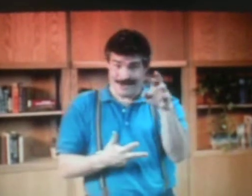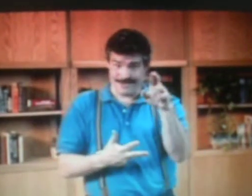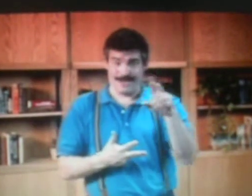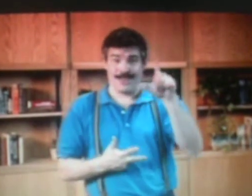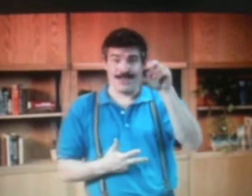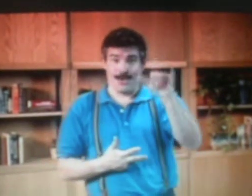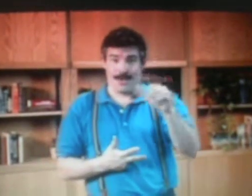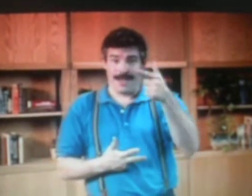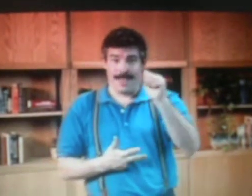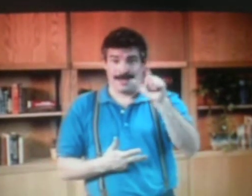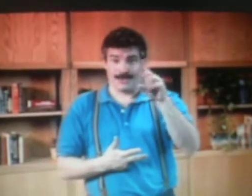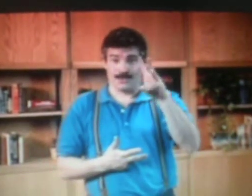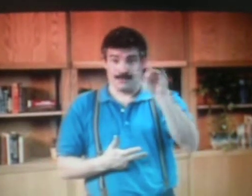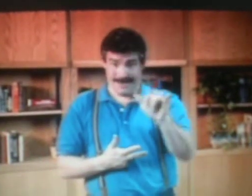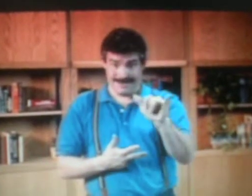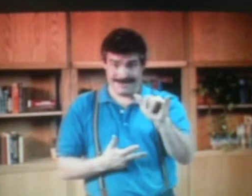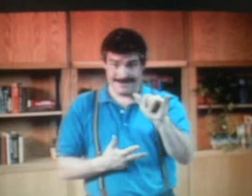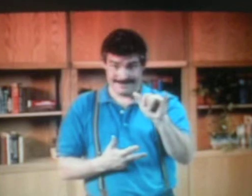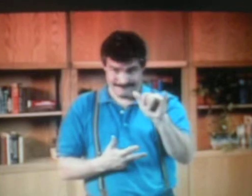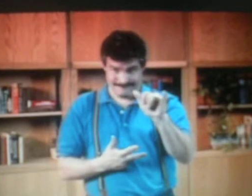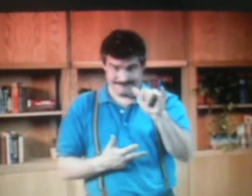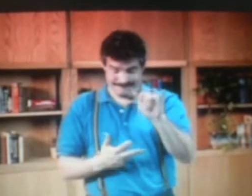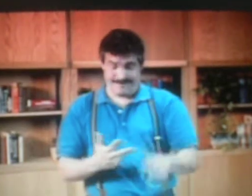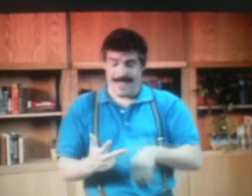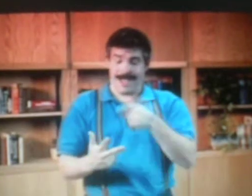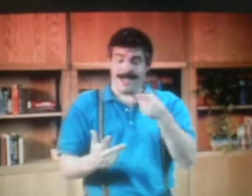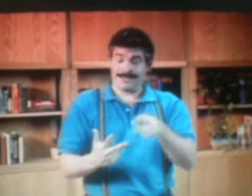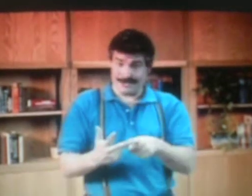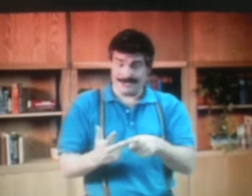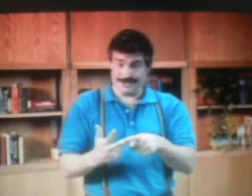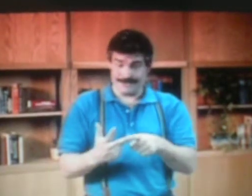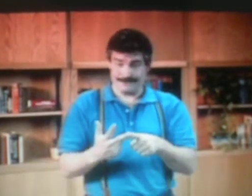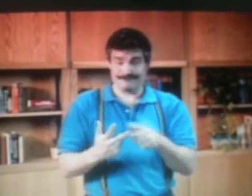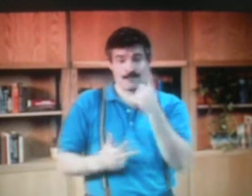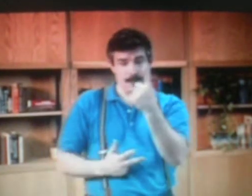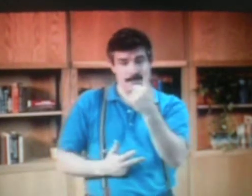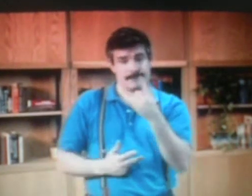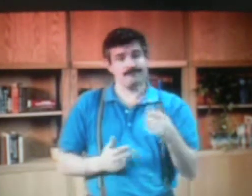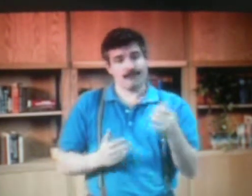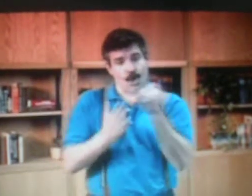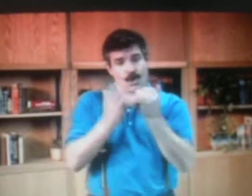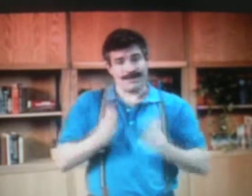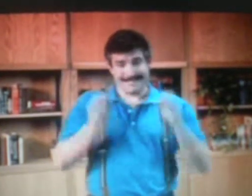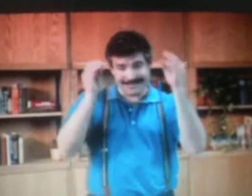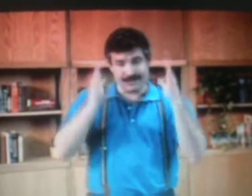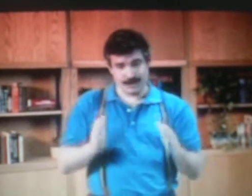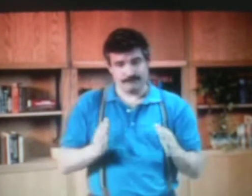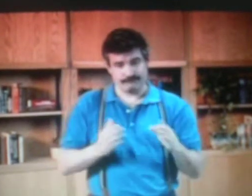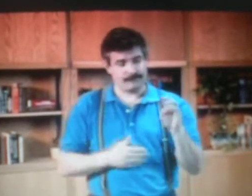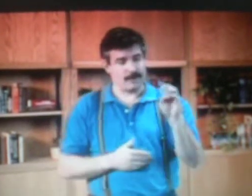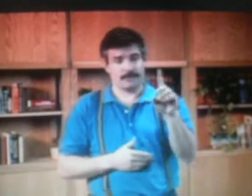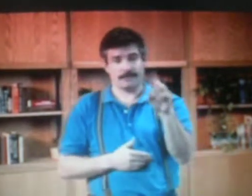Dr. Bob Panera, Dr. Lloyd Galloway, and the third artist teacher